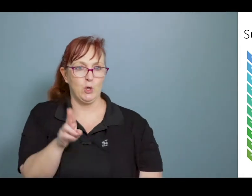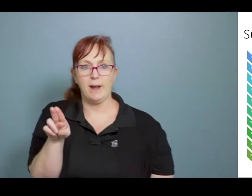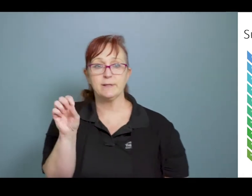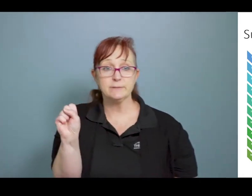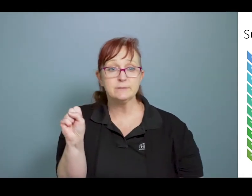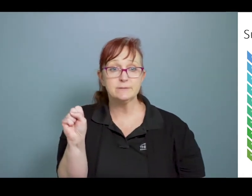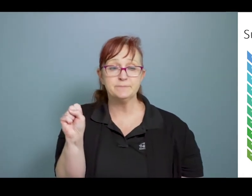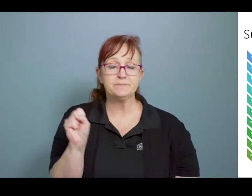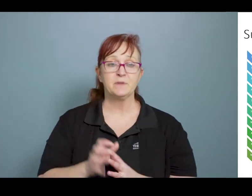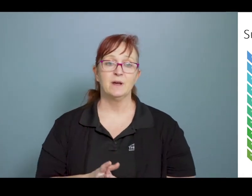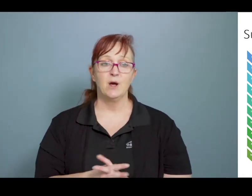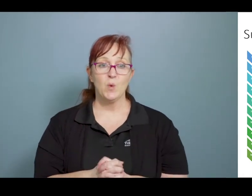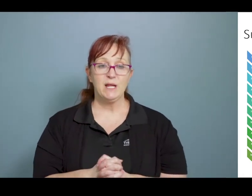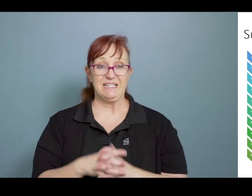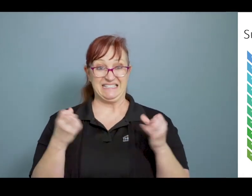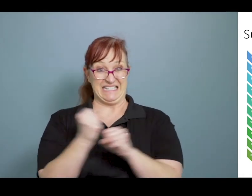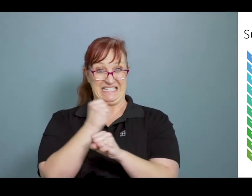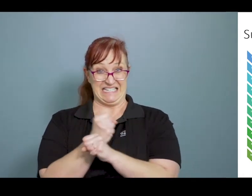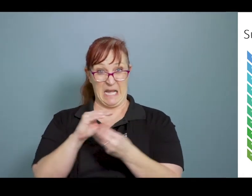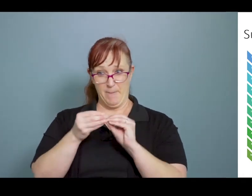Currently, the statistic is